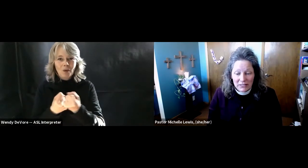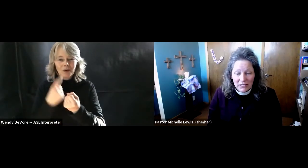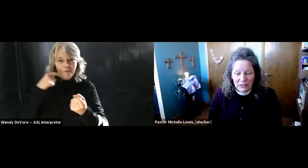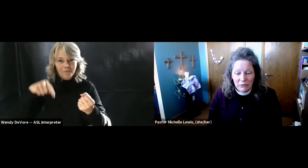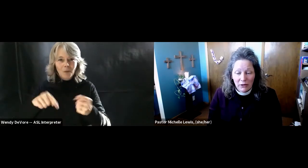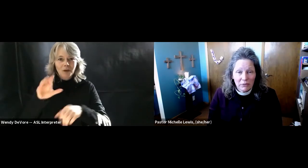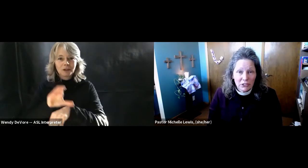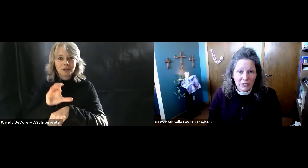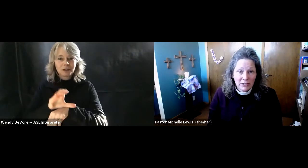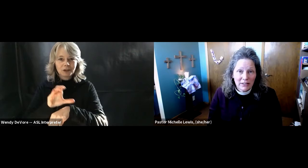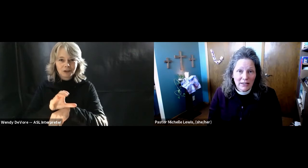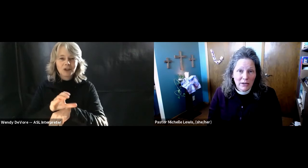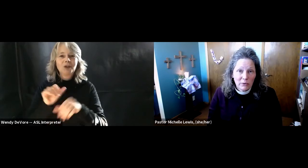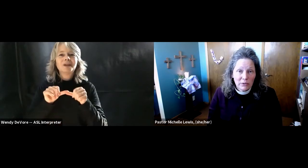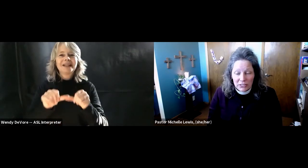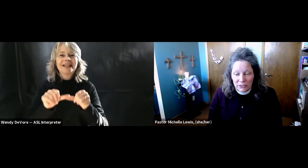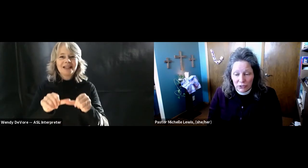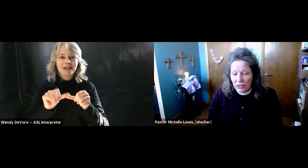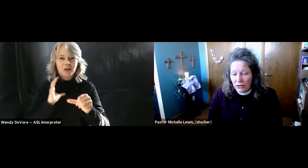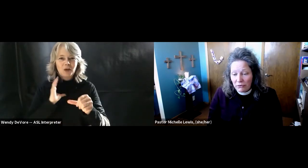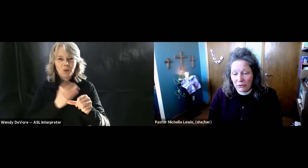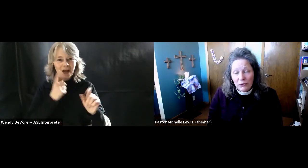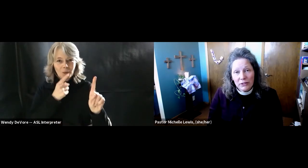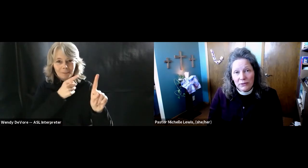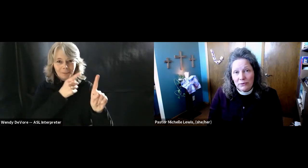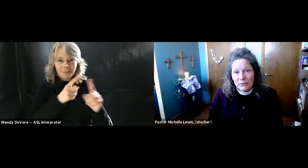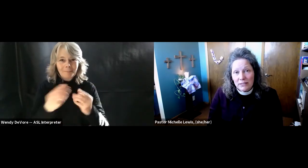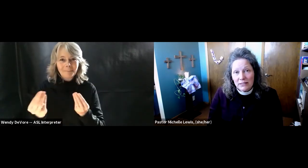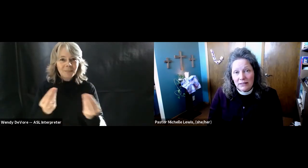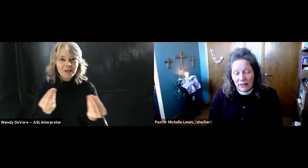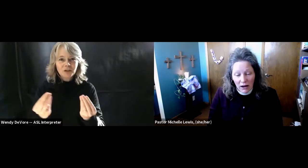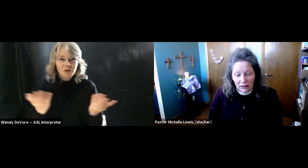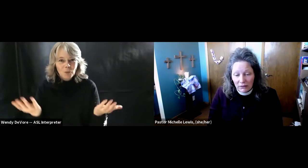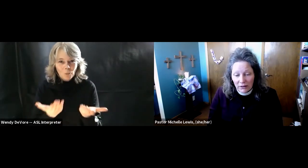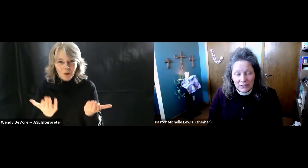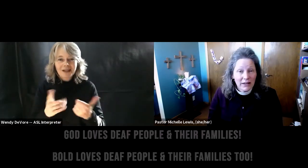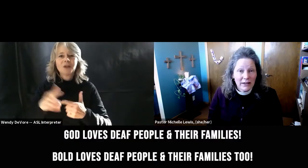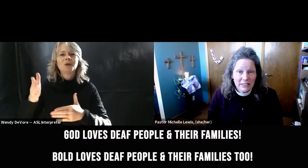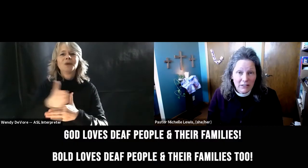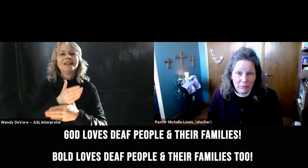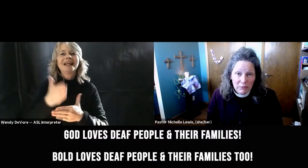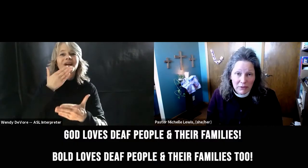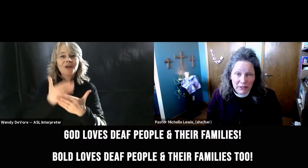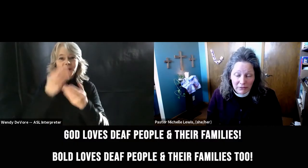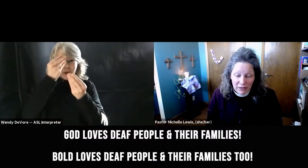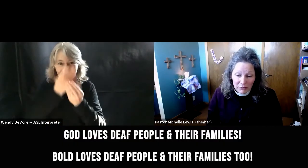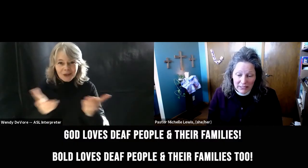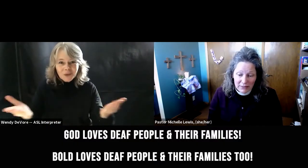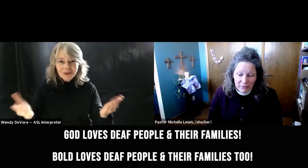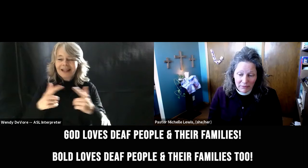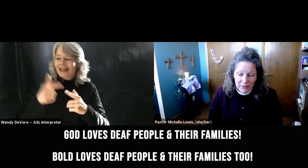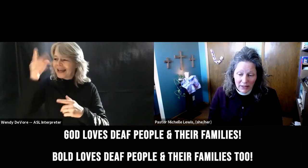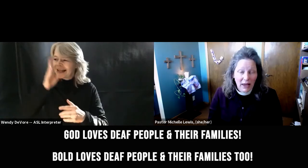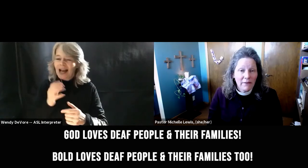us continue our mission, which is to share the good news that God loves deaf people and their